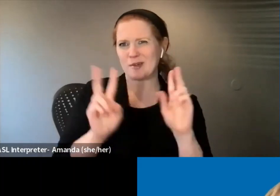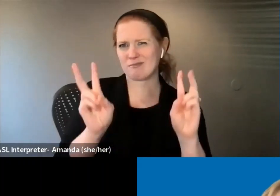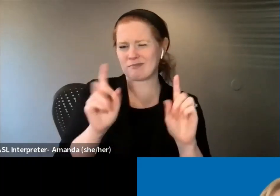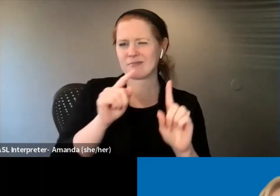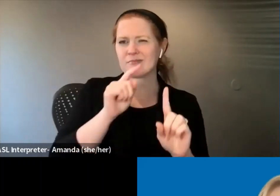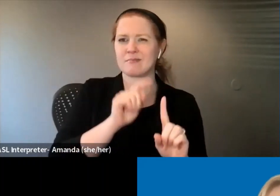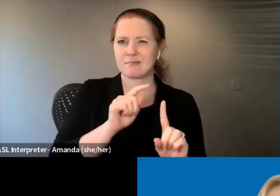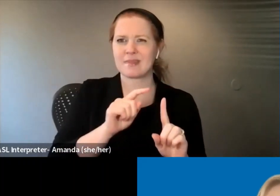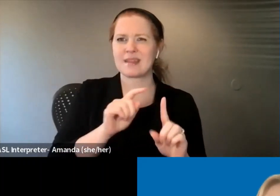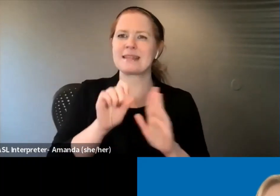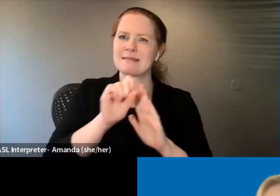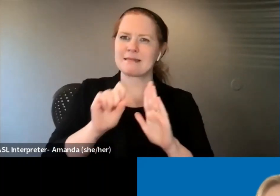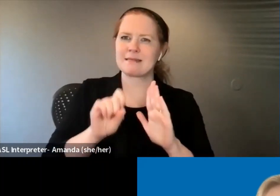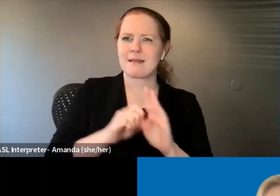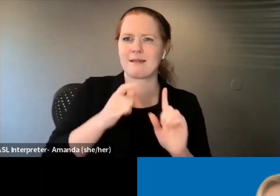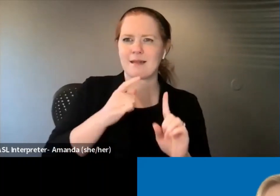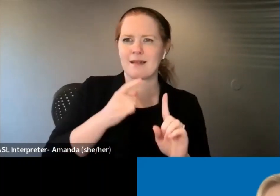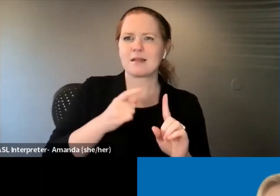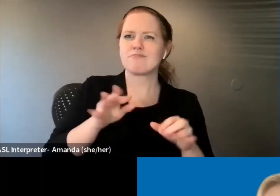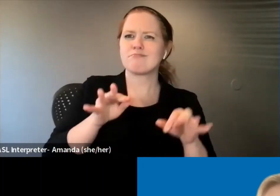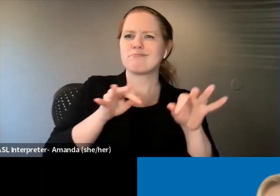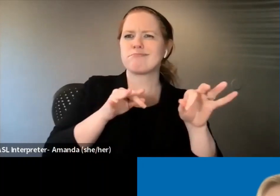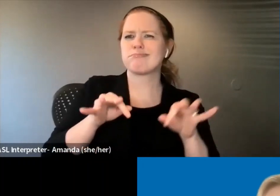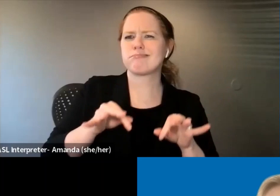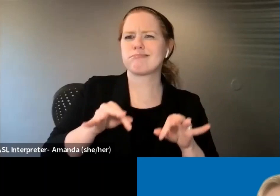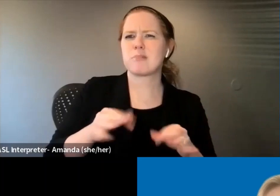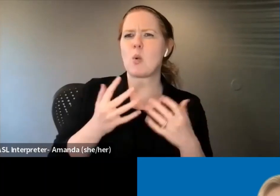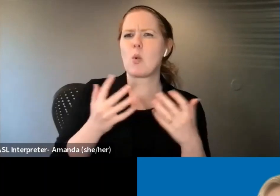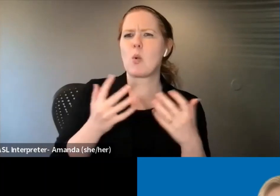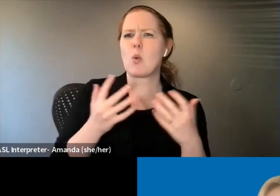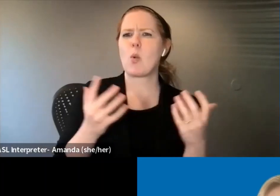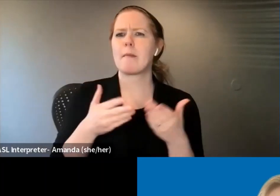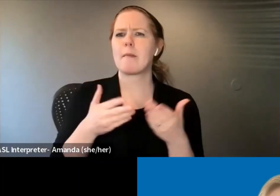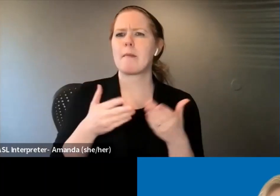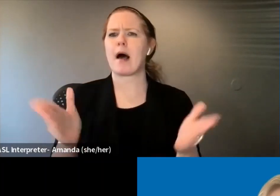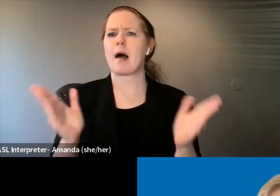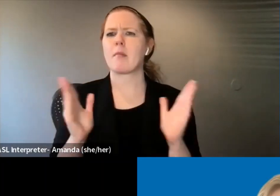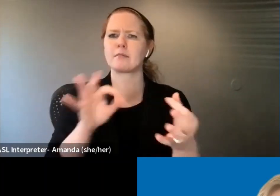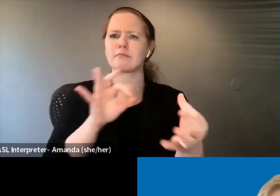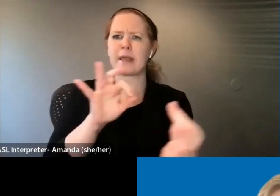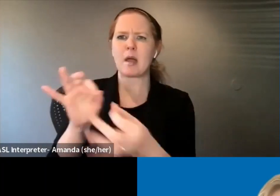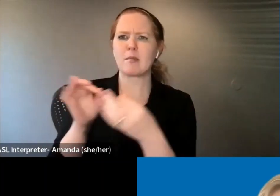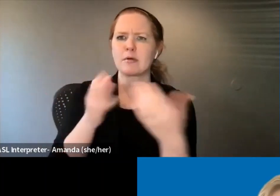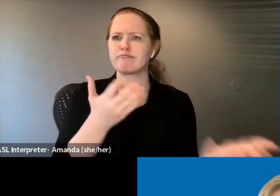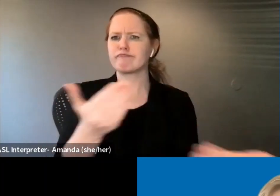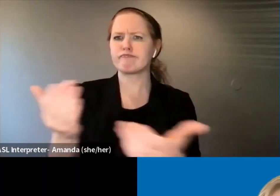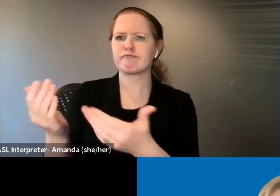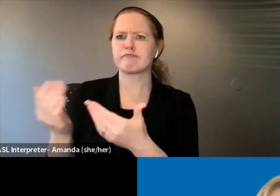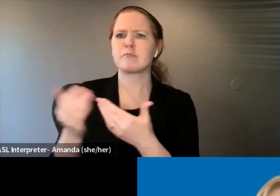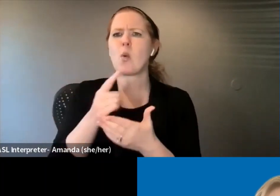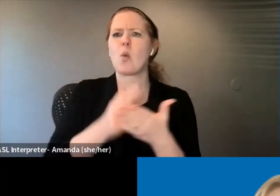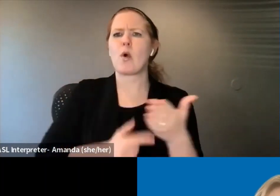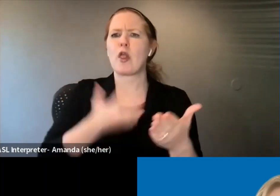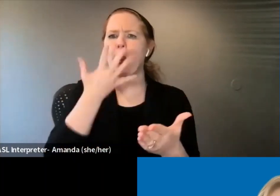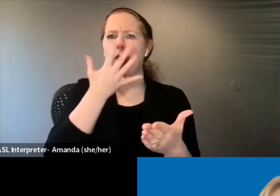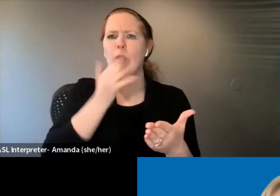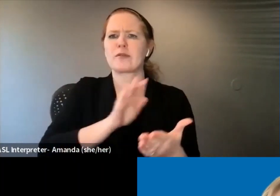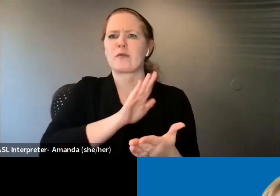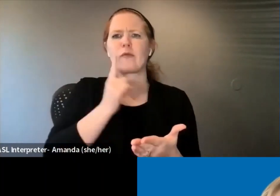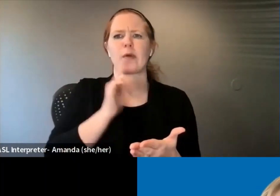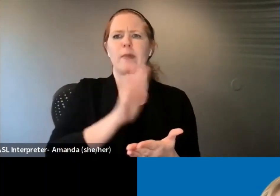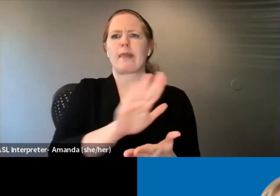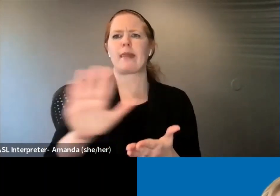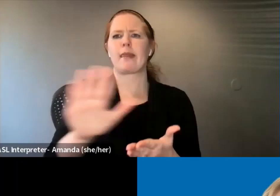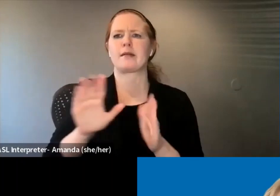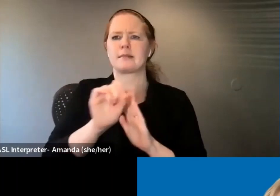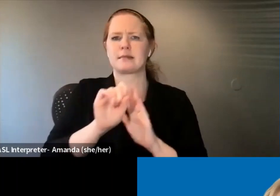where the state is supposed to describe what public input looks like in their state. And then, as you can see,